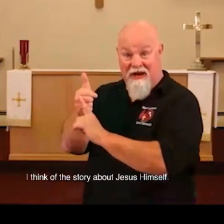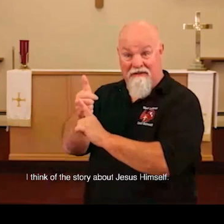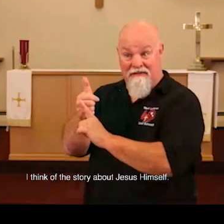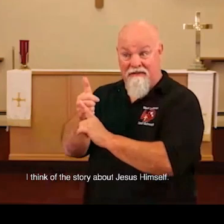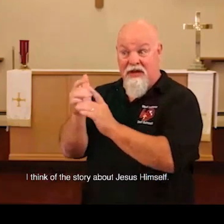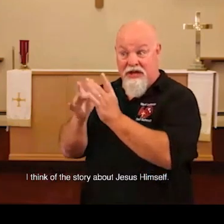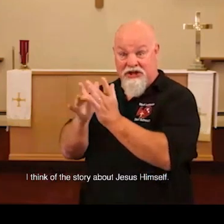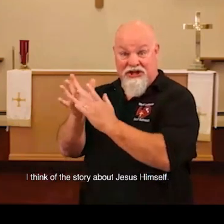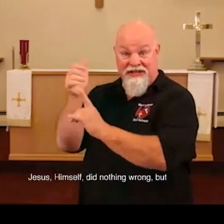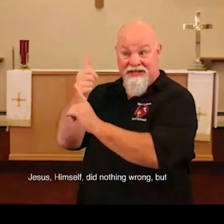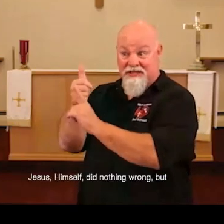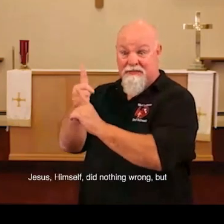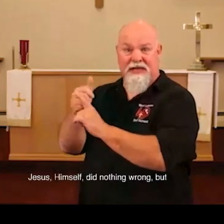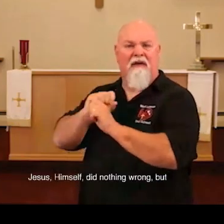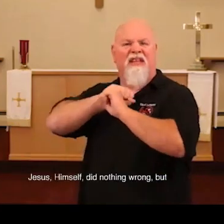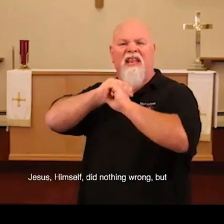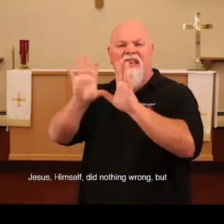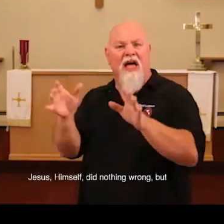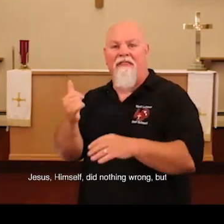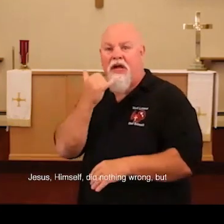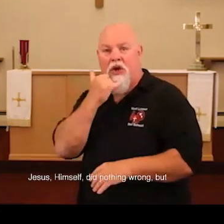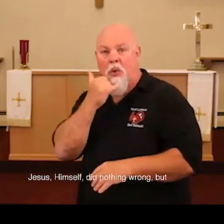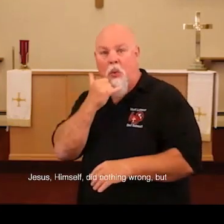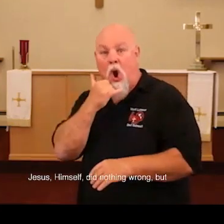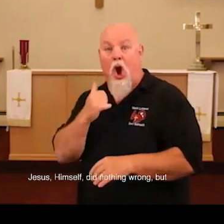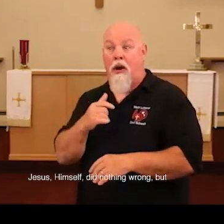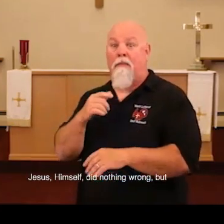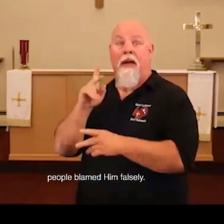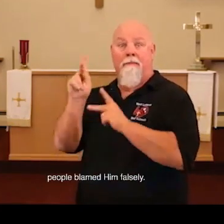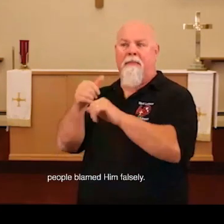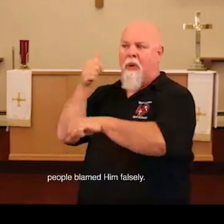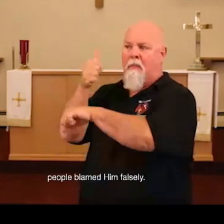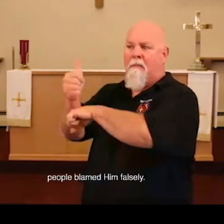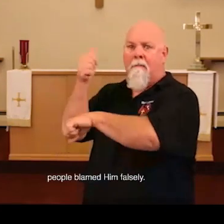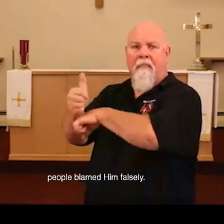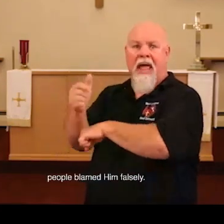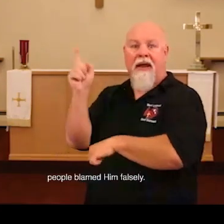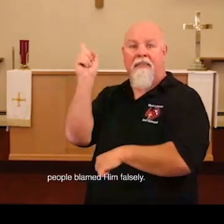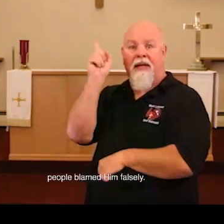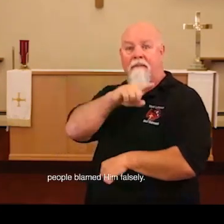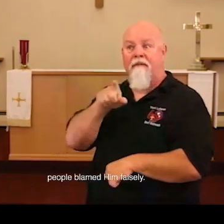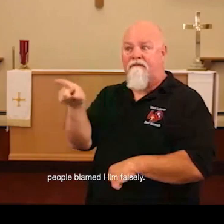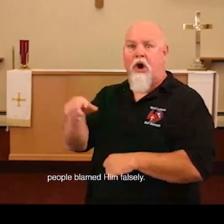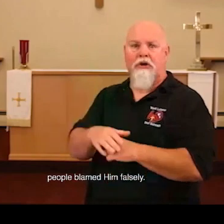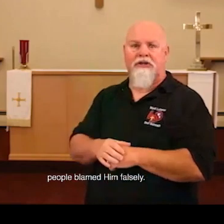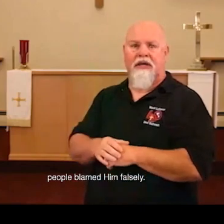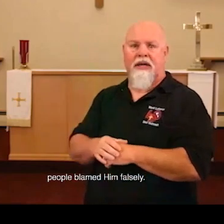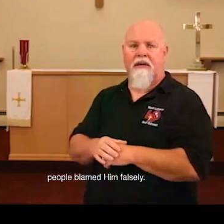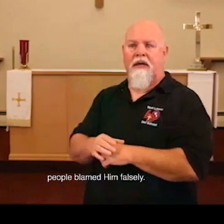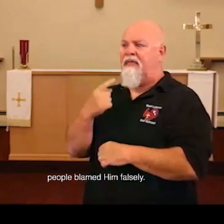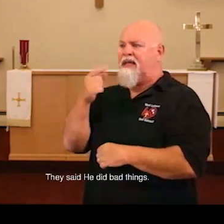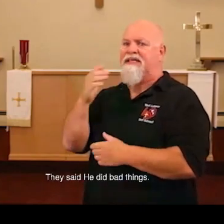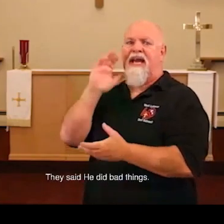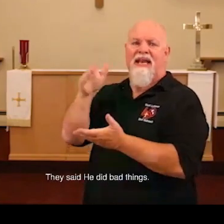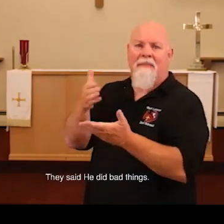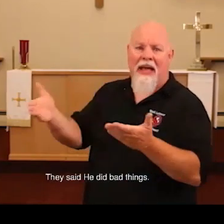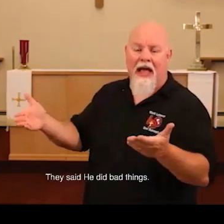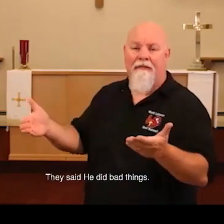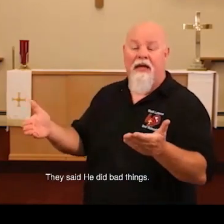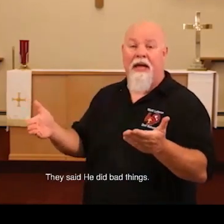himself. Jesus himself did nothing wrong, but people blamed him falsely. They said he did bad